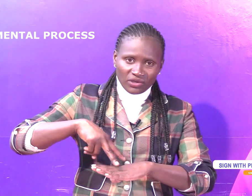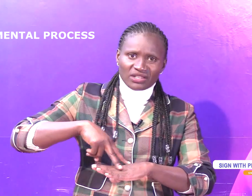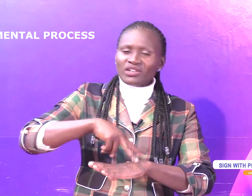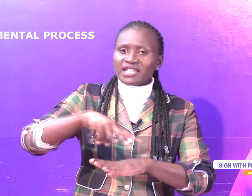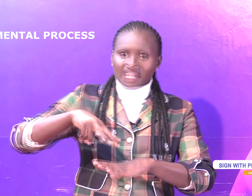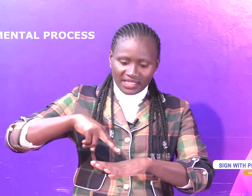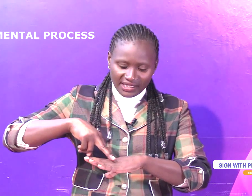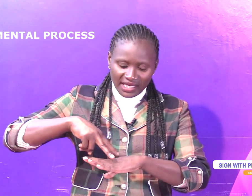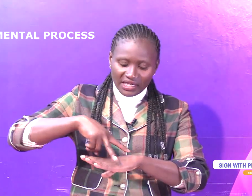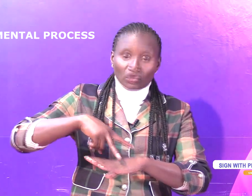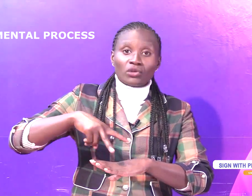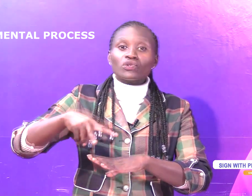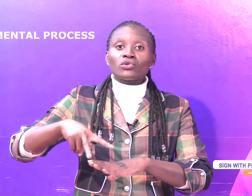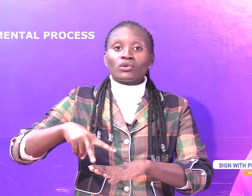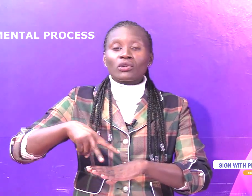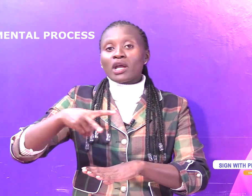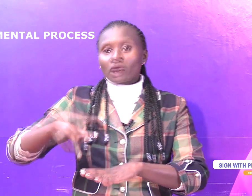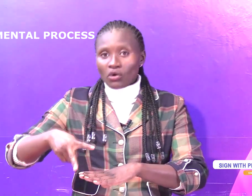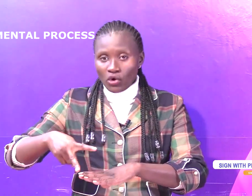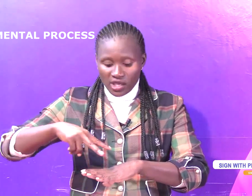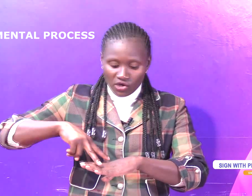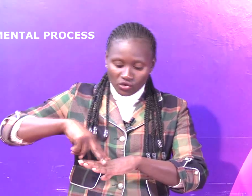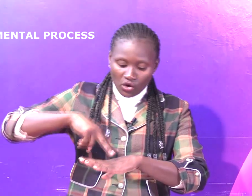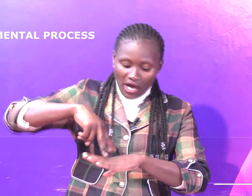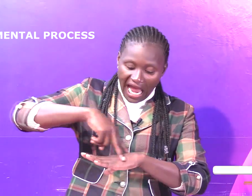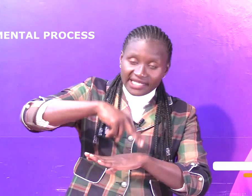just undecided, so you are not knowing where you are going. So undecided,